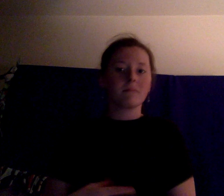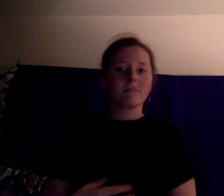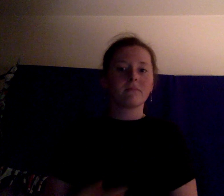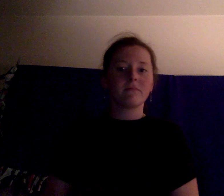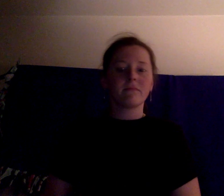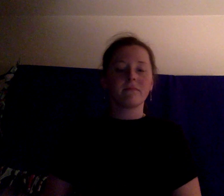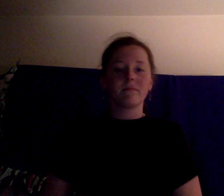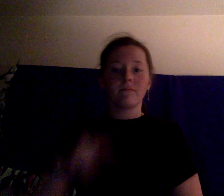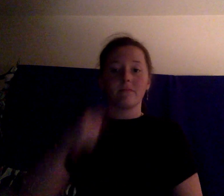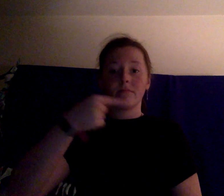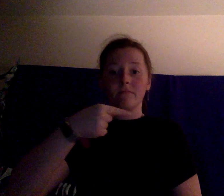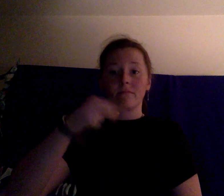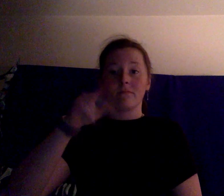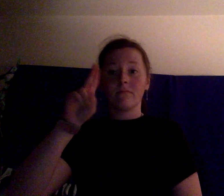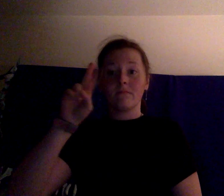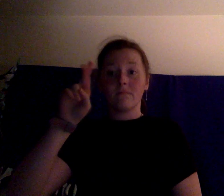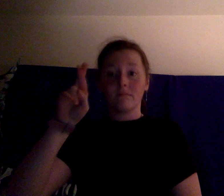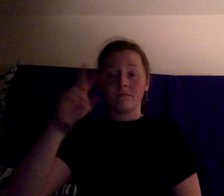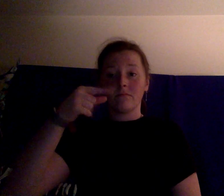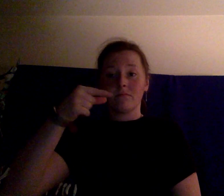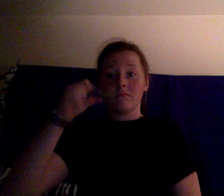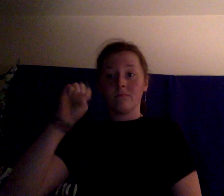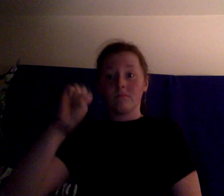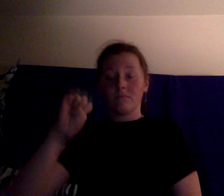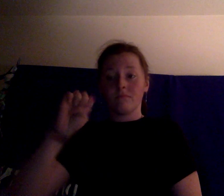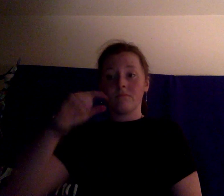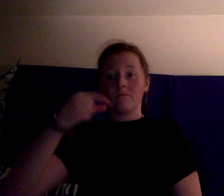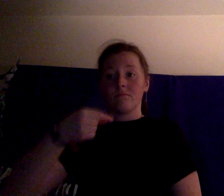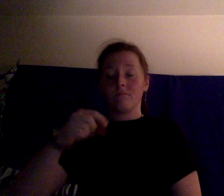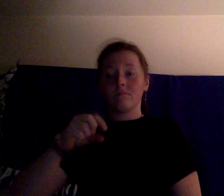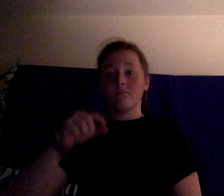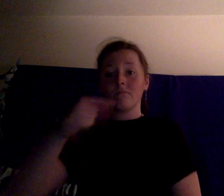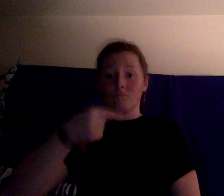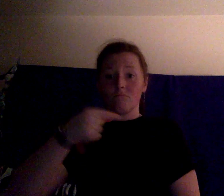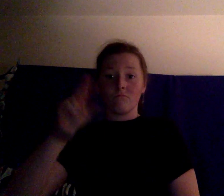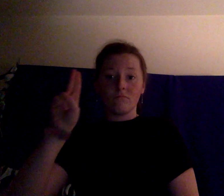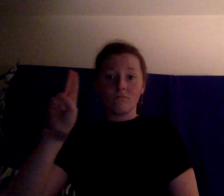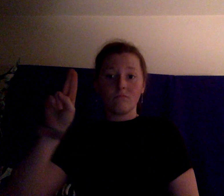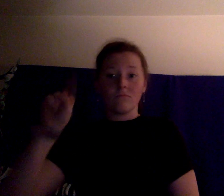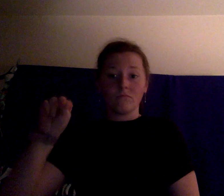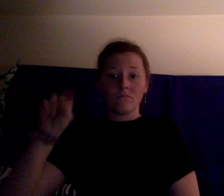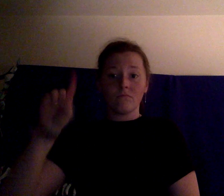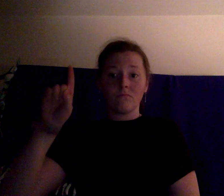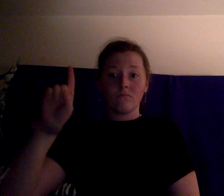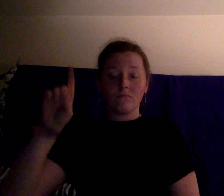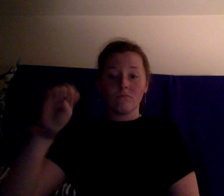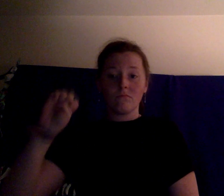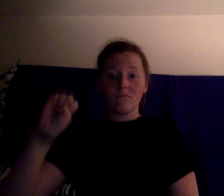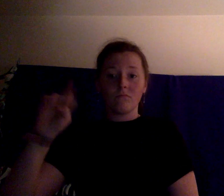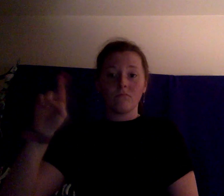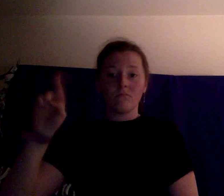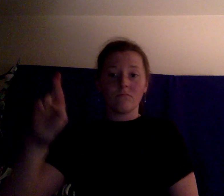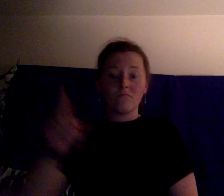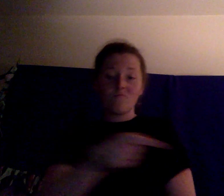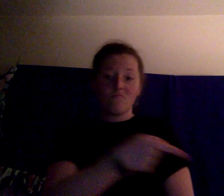Greg Gunderson is from Brandon, southeast South Dakota. He is the son of